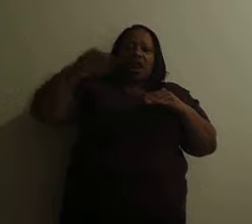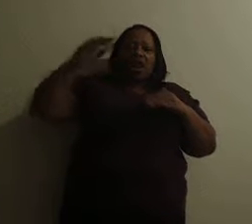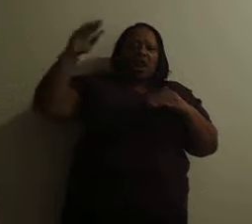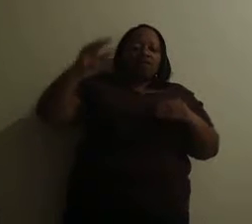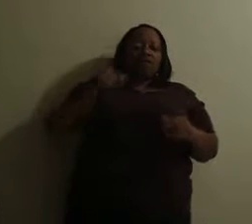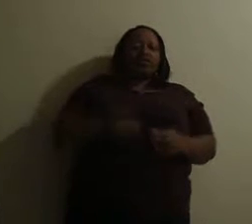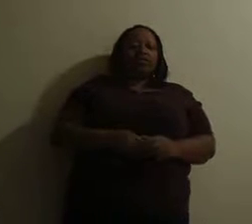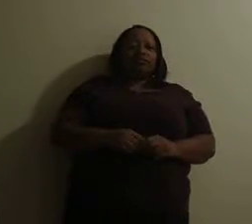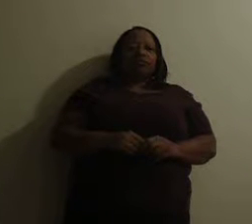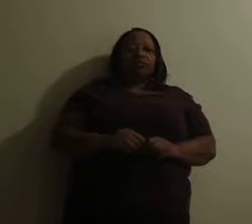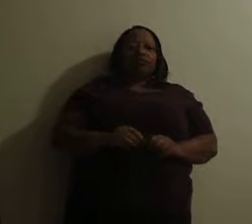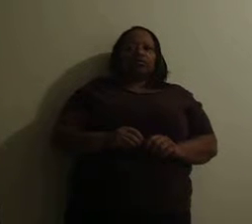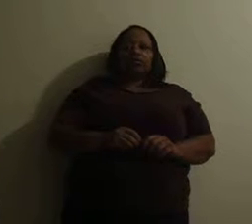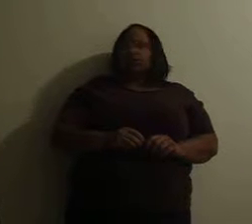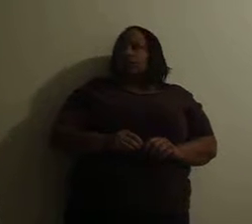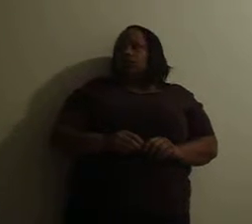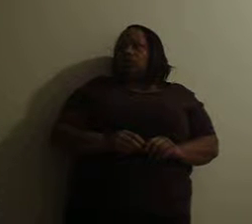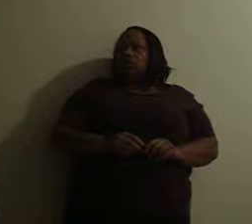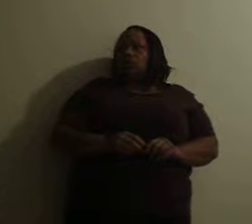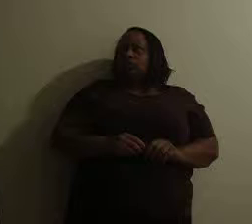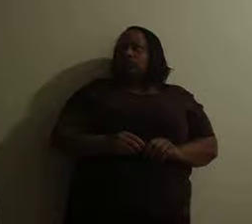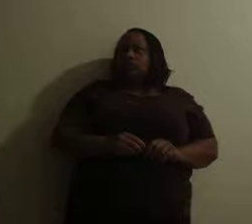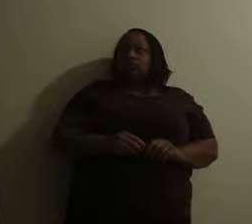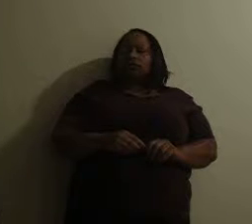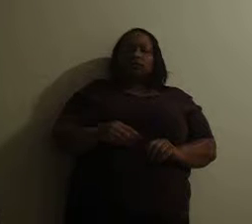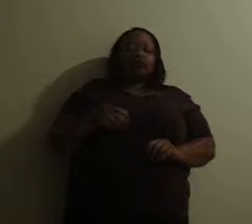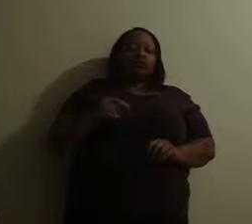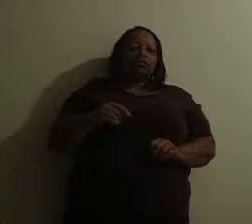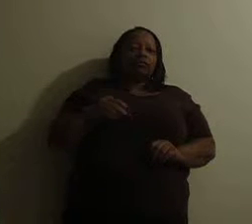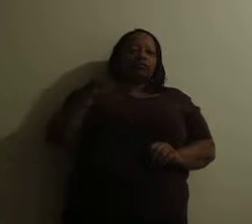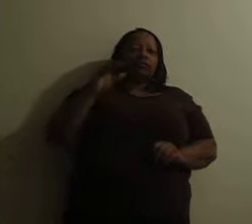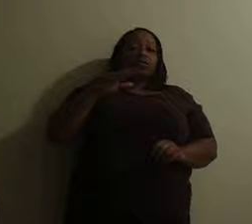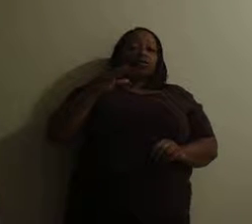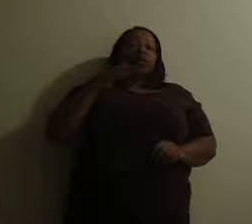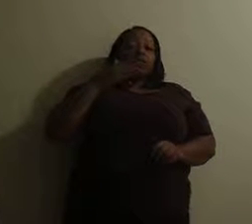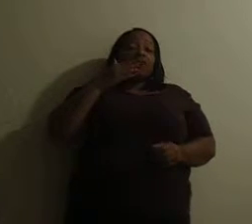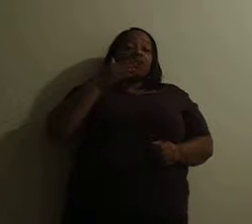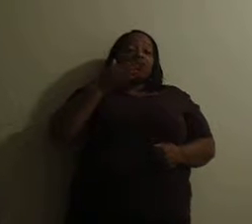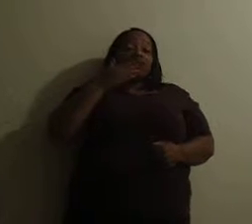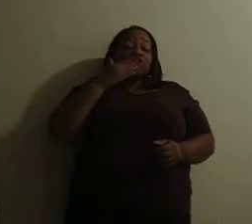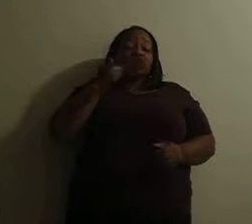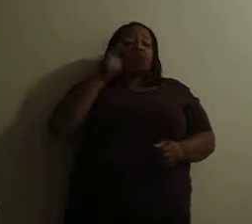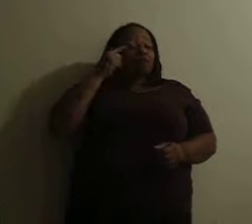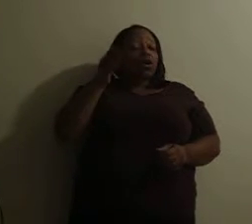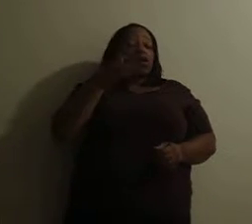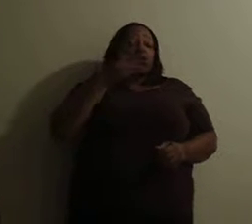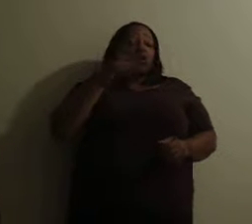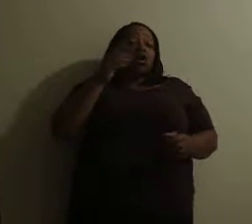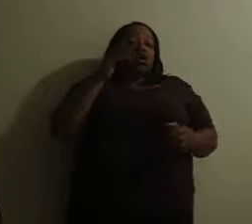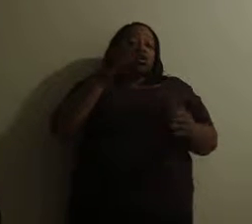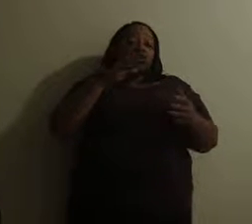of a skills-based class, and it's for freshman students in college, and it's a reading comprehension